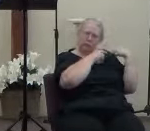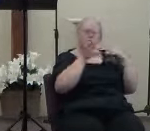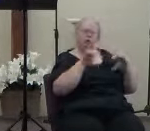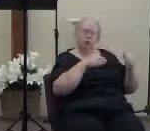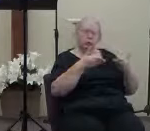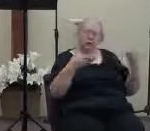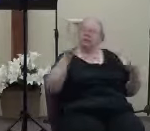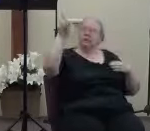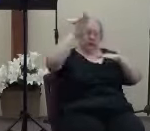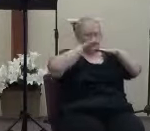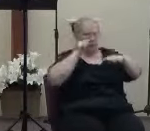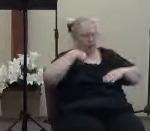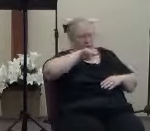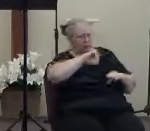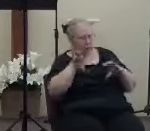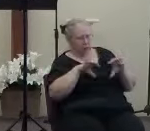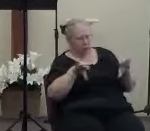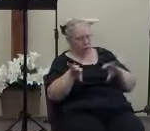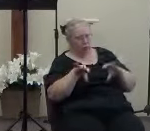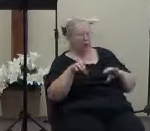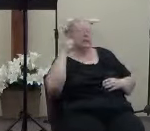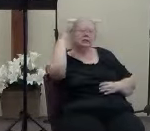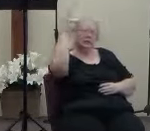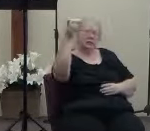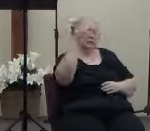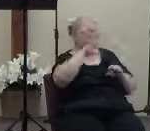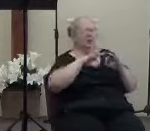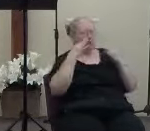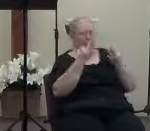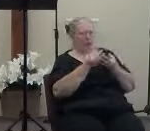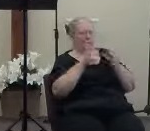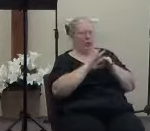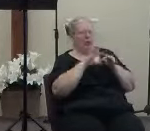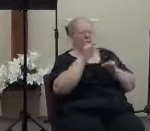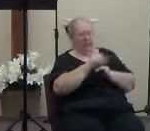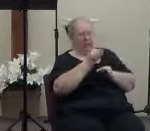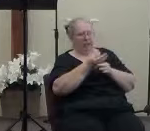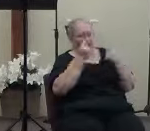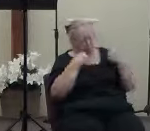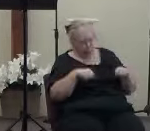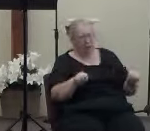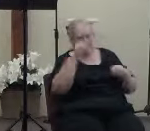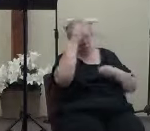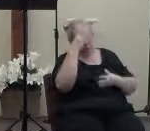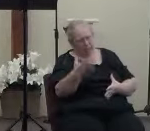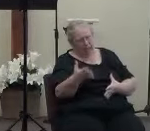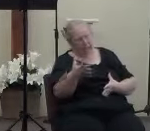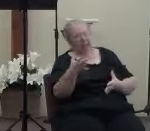he's called us to do. And Destiny Family of Faith has tried so hard to obey these scriptures right